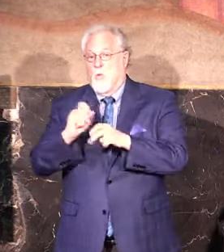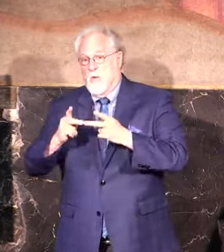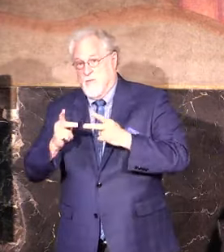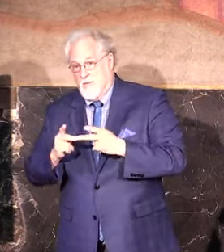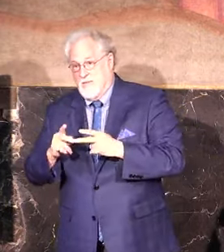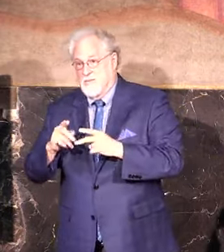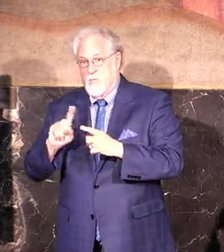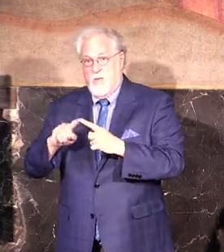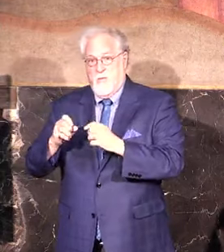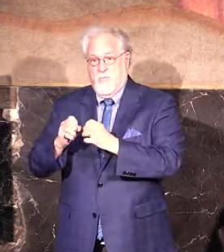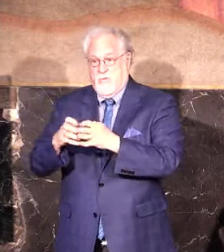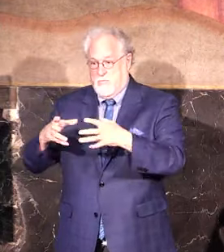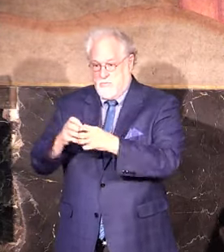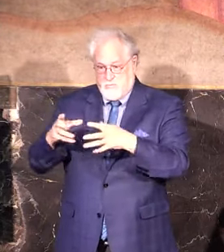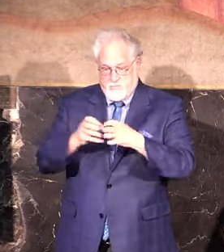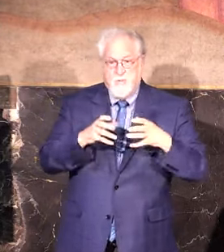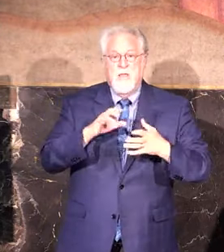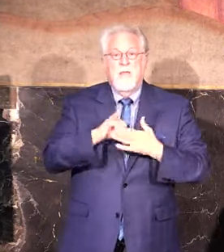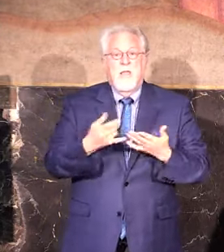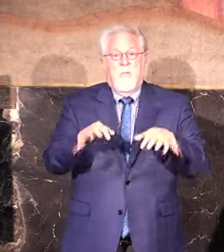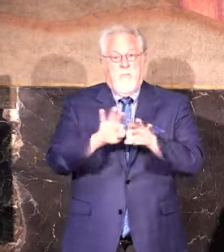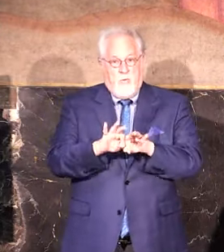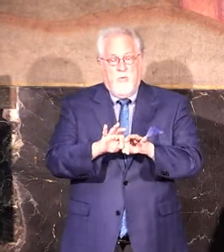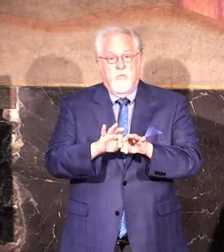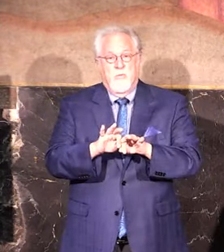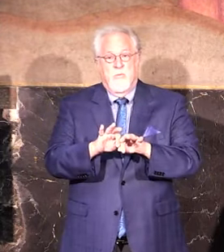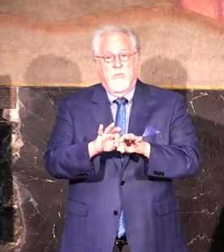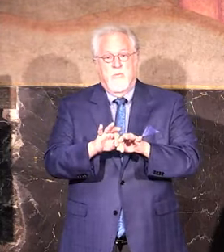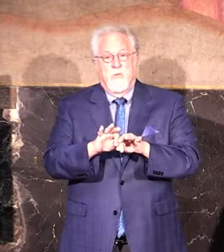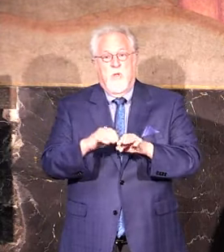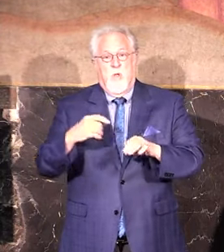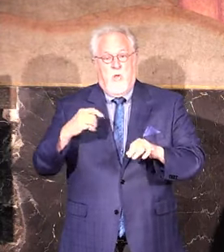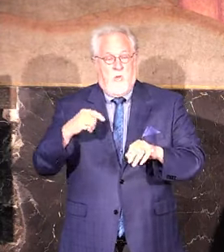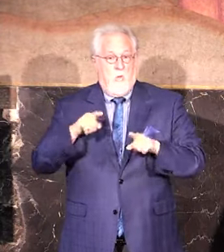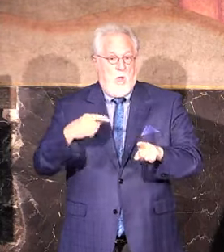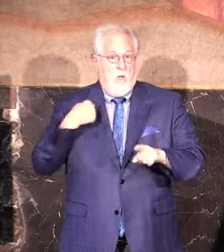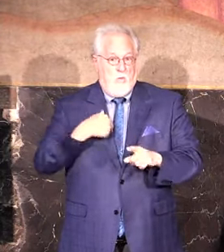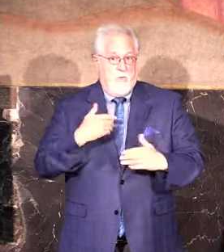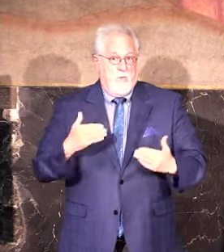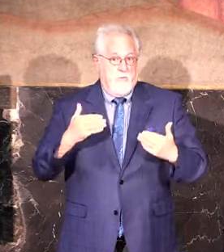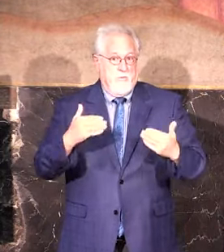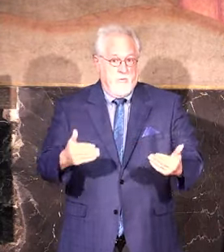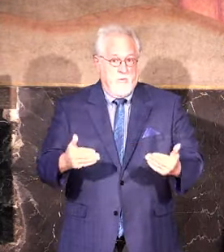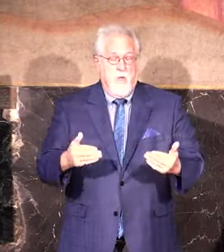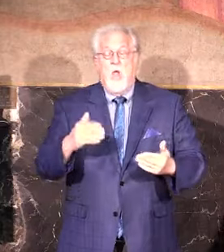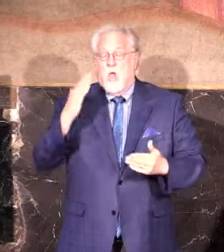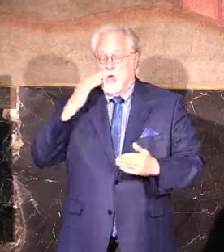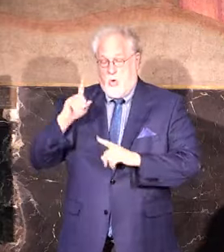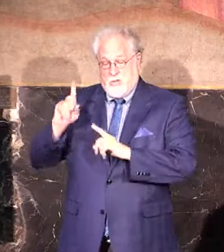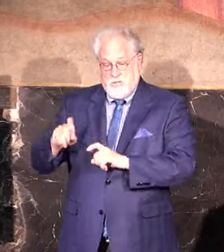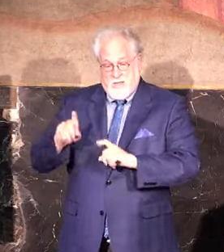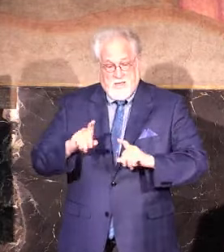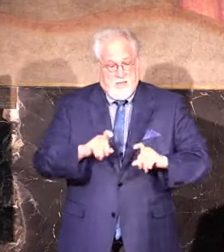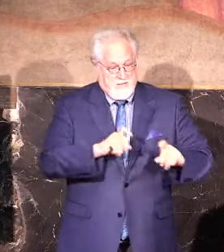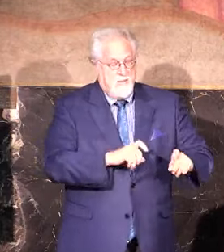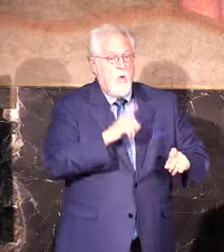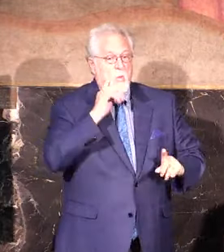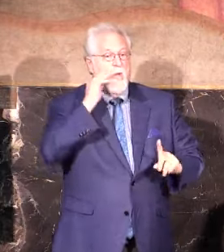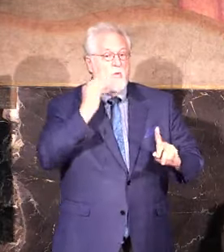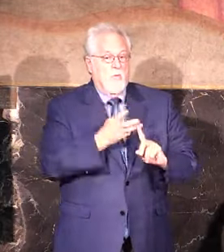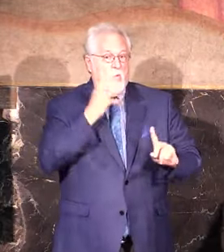outbreaks. Obviously, this is critical as we move forward. And we know that as we test these settings, we're going to be